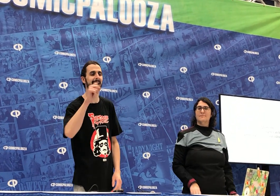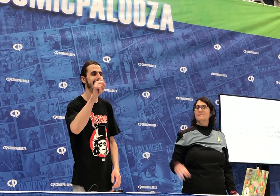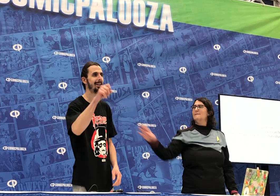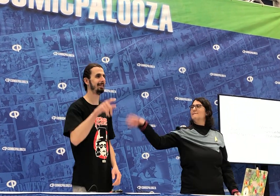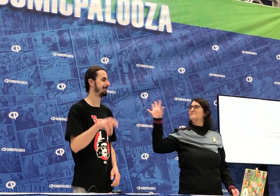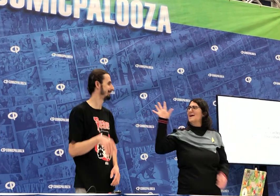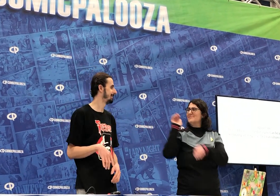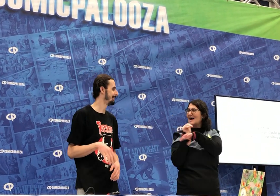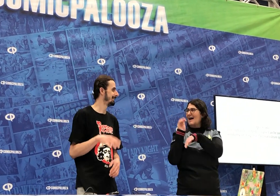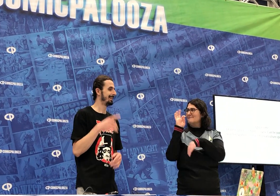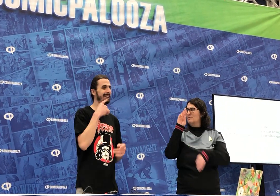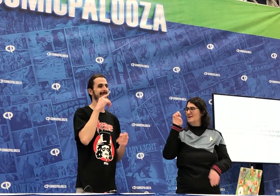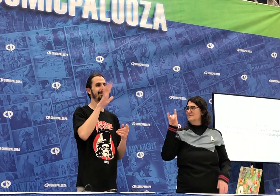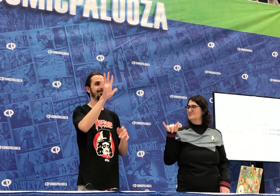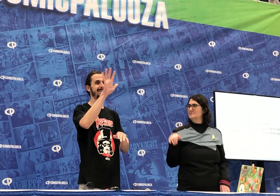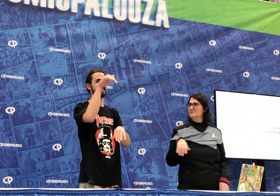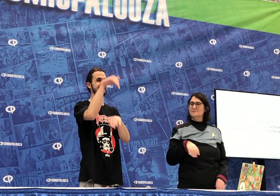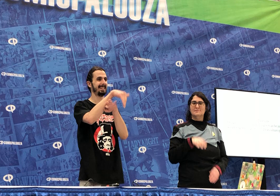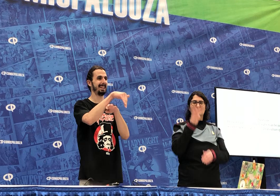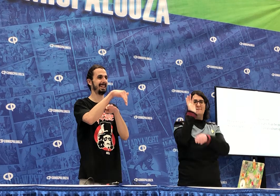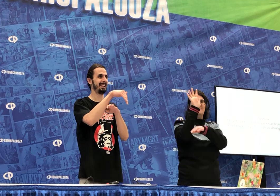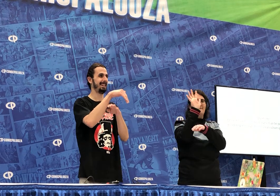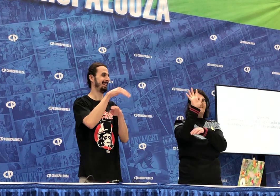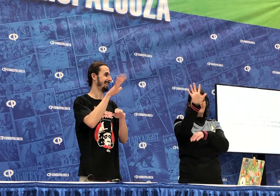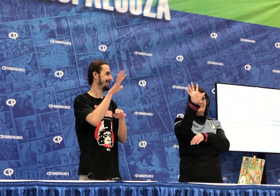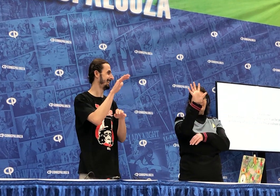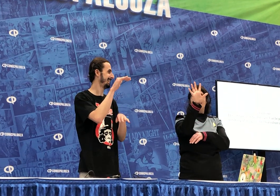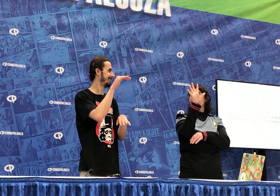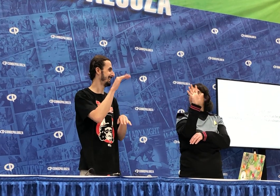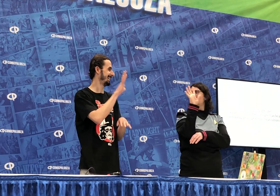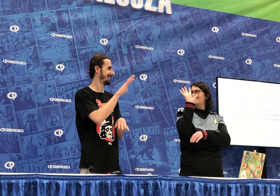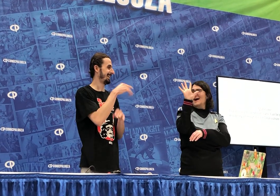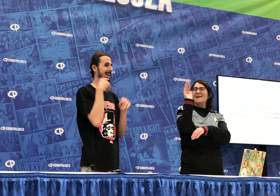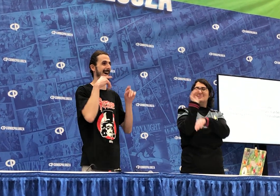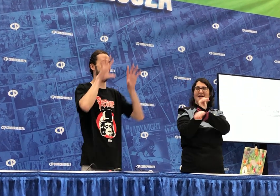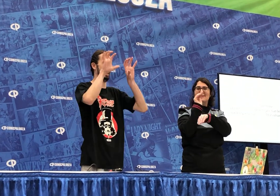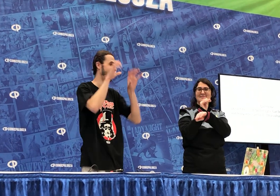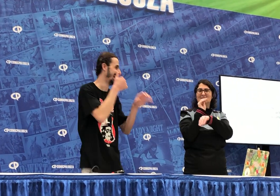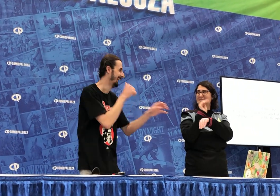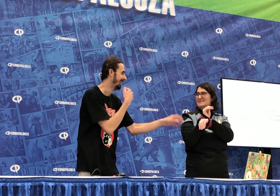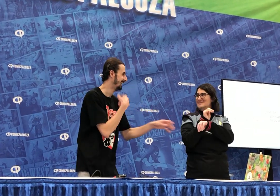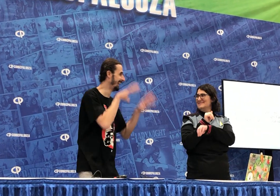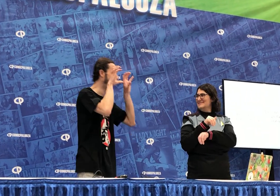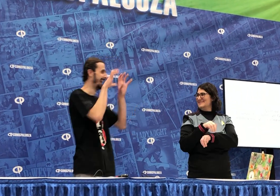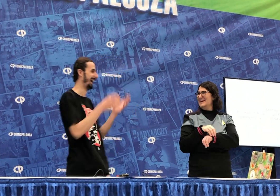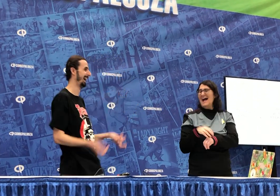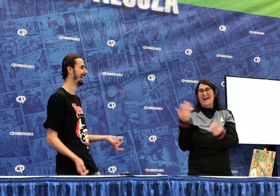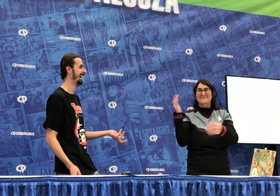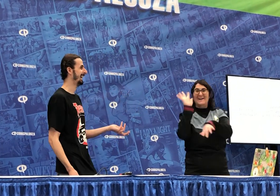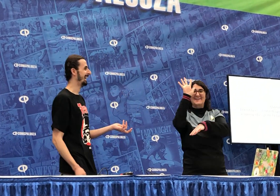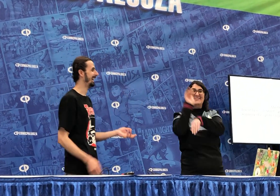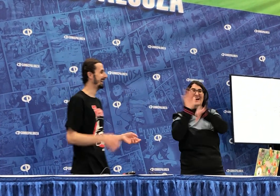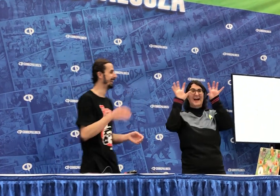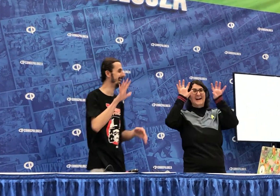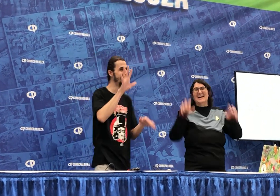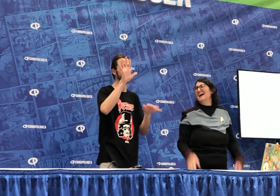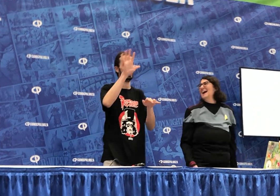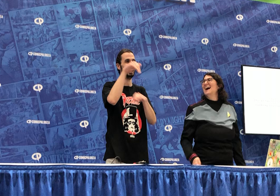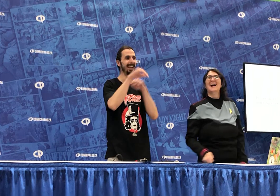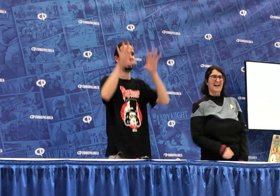Freddy's? Yeah. Five Nights Freddy's. So you'd say five, night, like this. Or you could just show like Five Night and